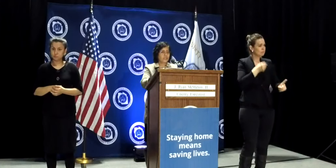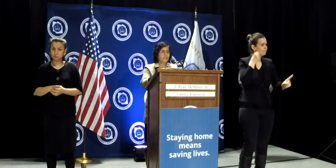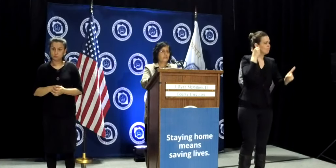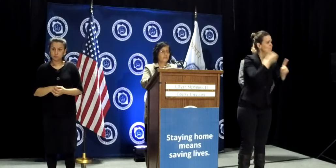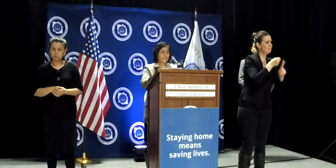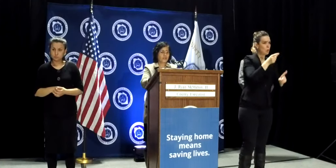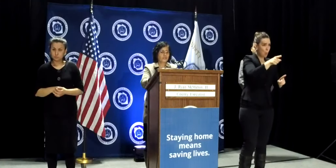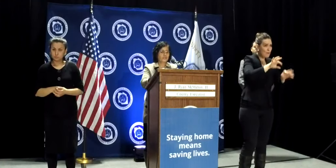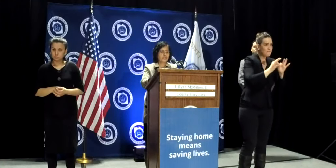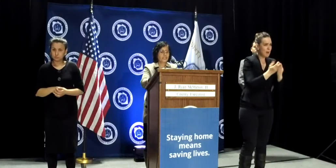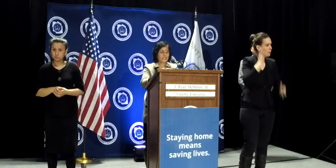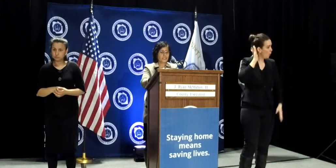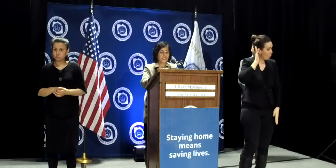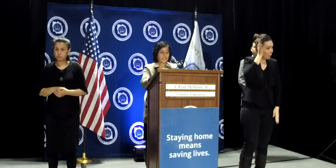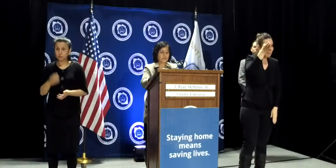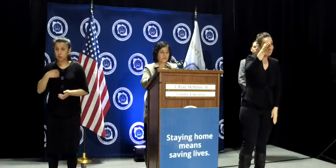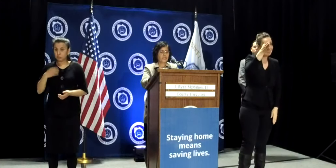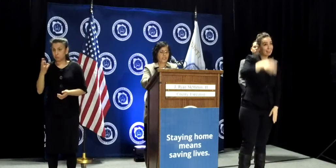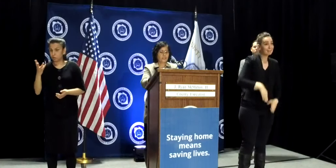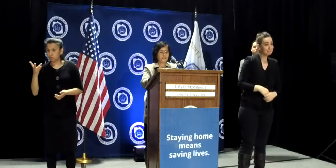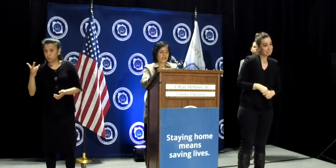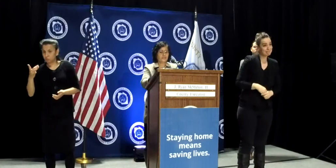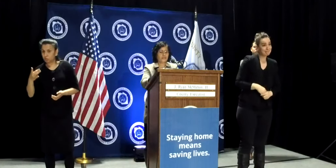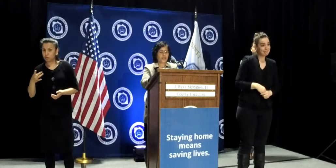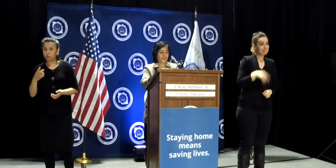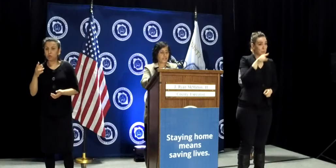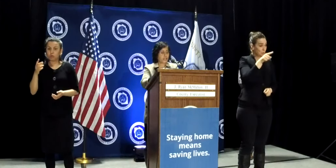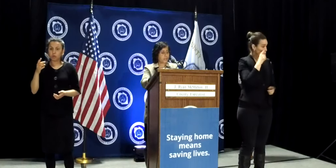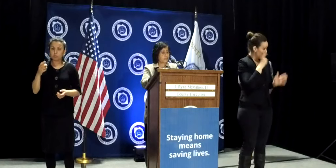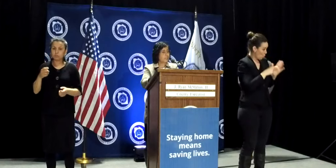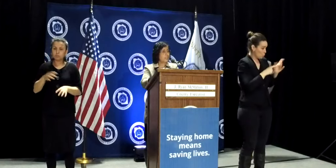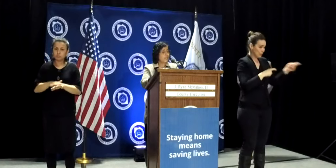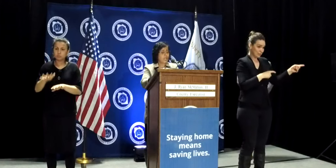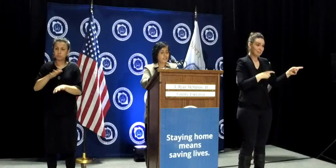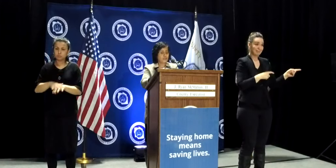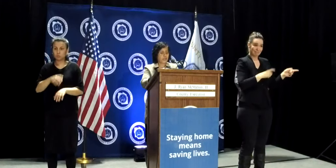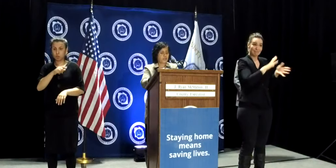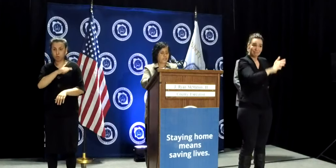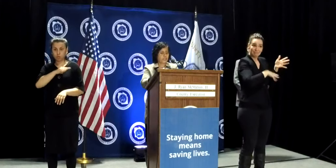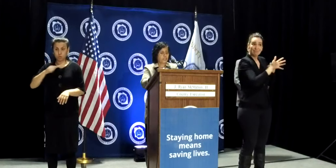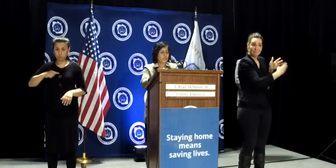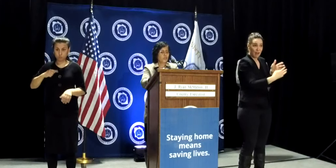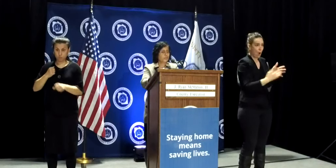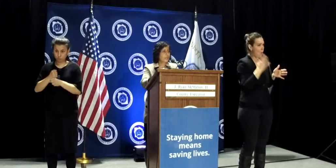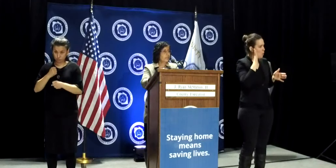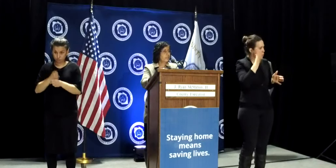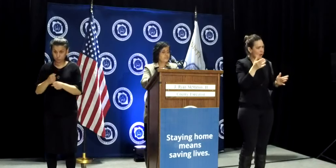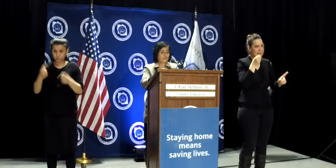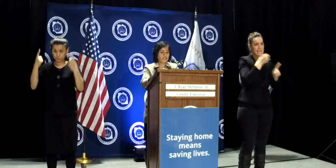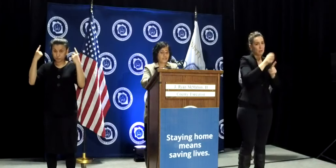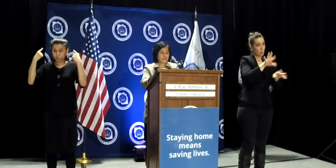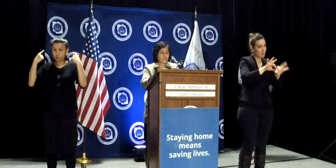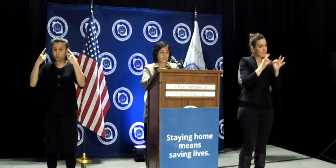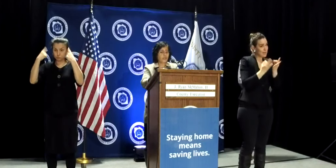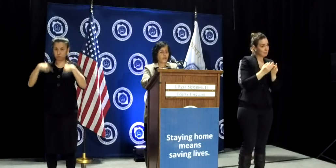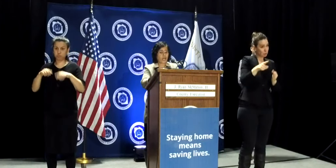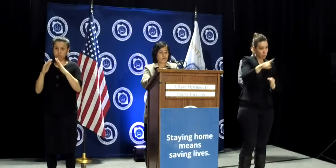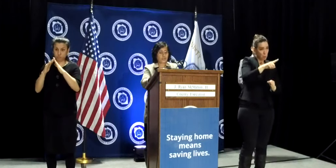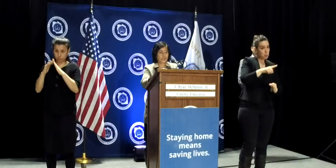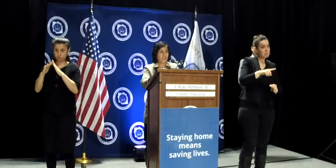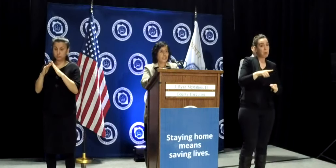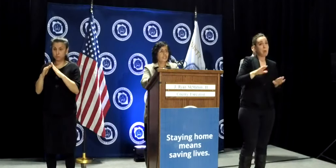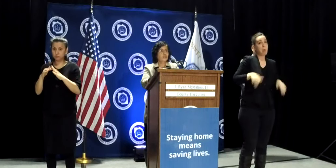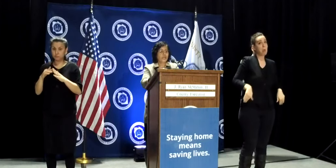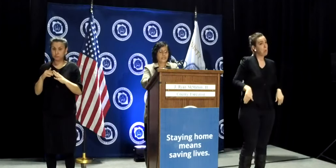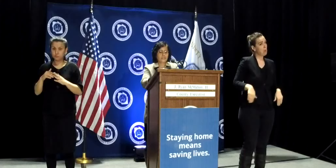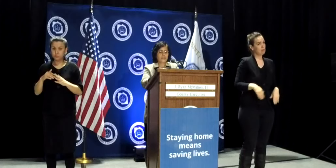only because of many dedicated public health staff of Onondaga County Health Department who are working 7 days a week, long